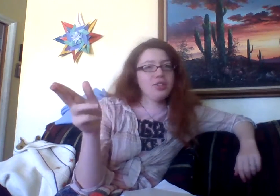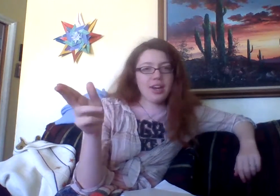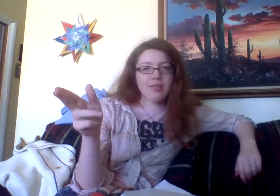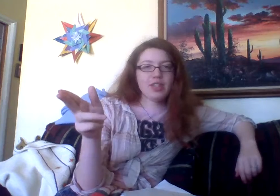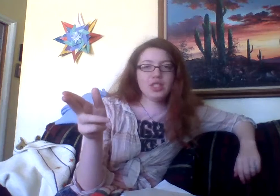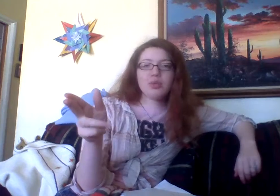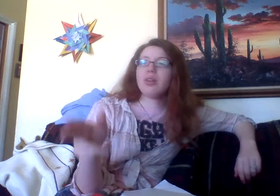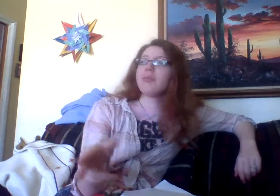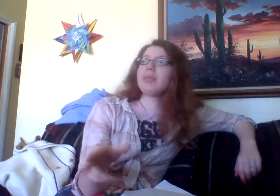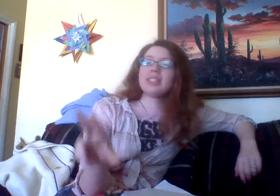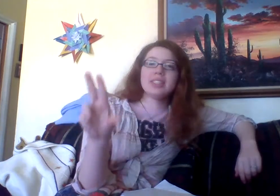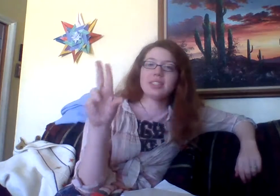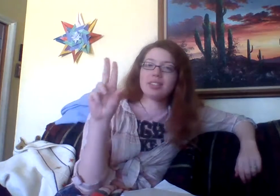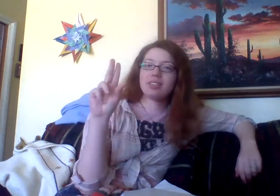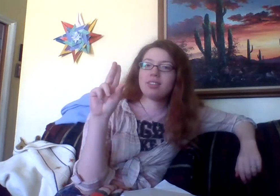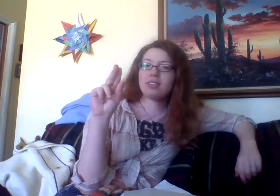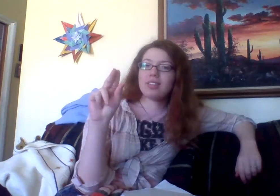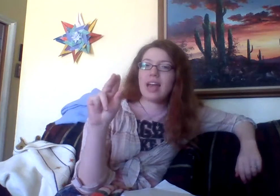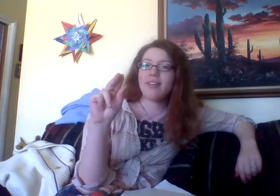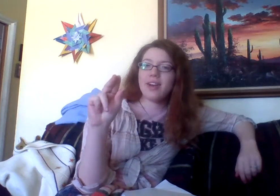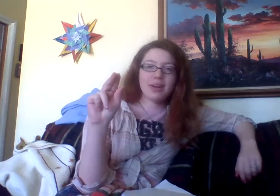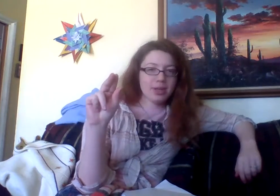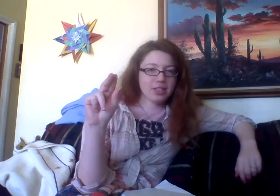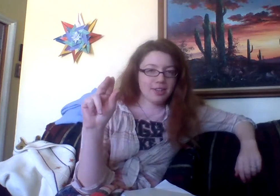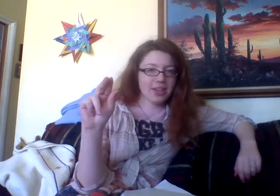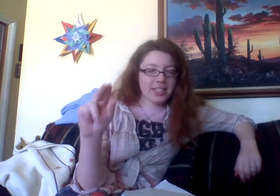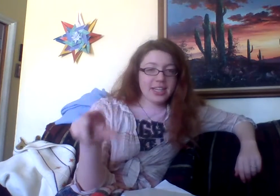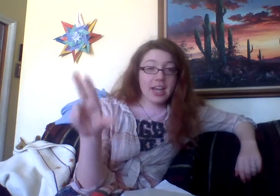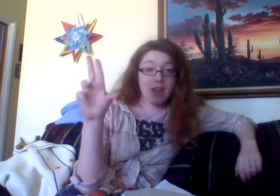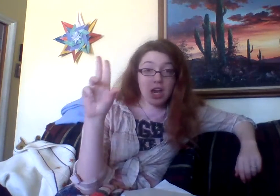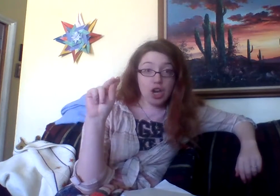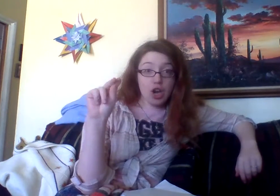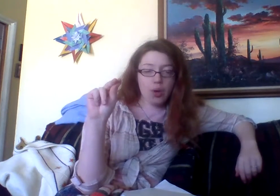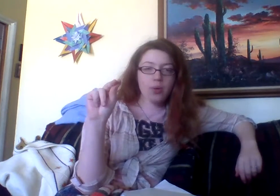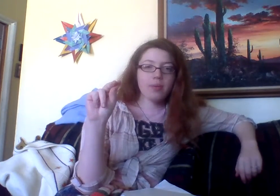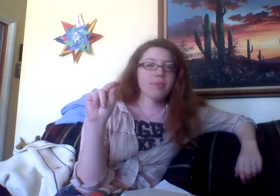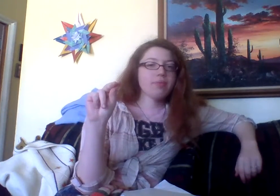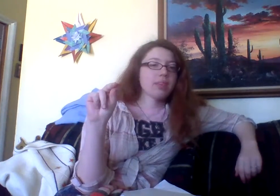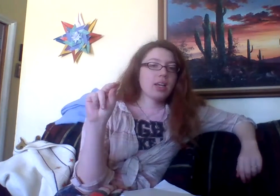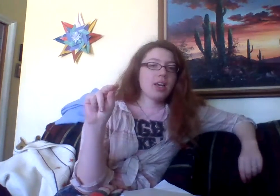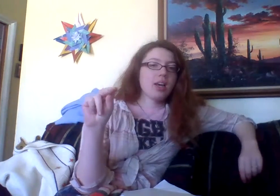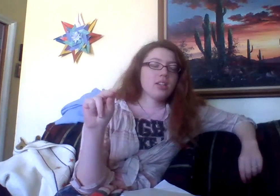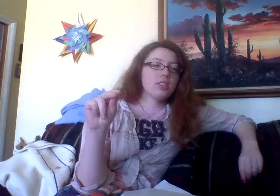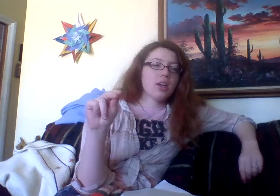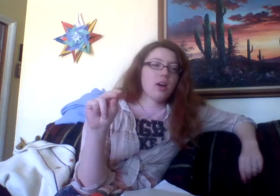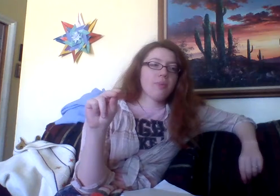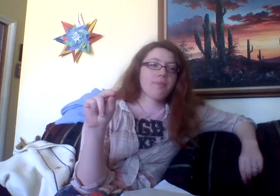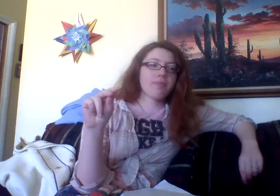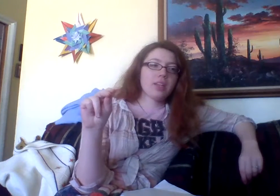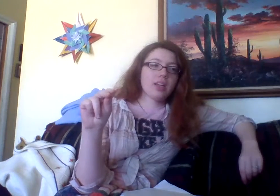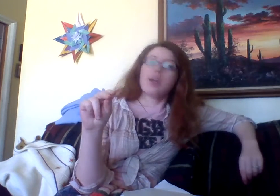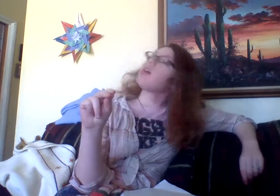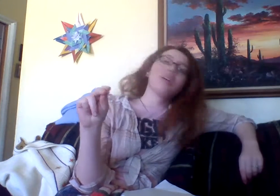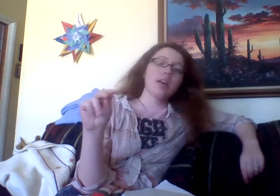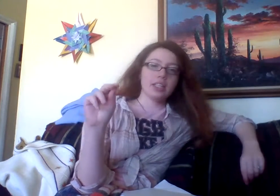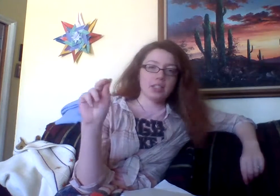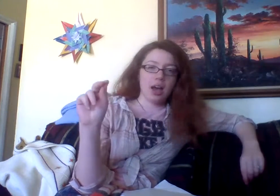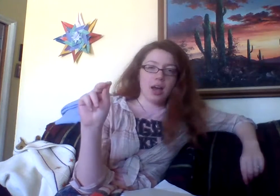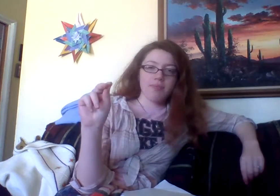great visual because that very much conveys idea of no. So it's